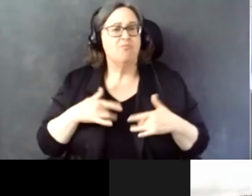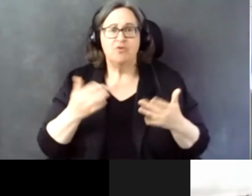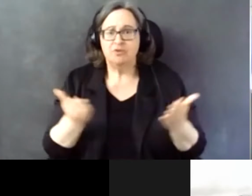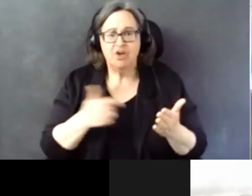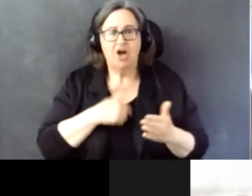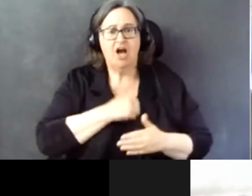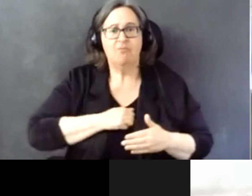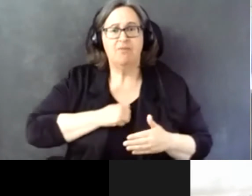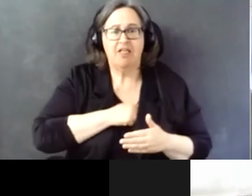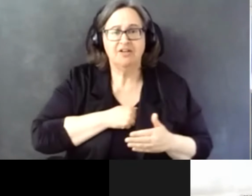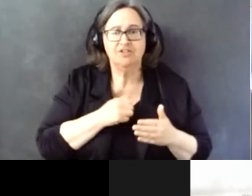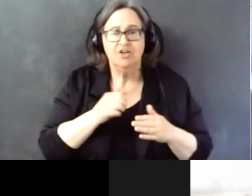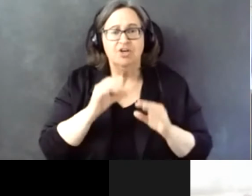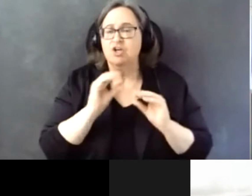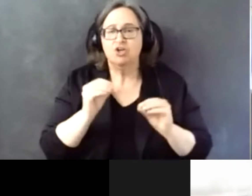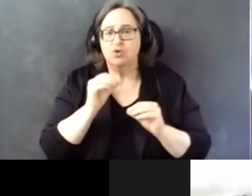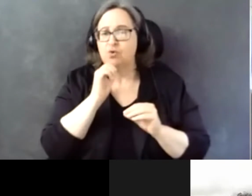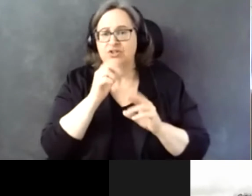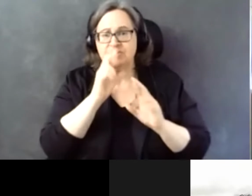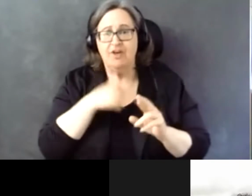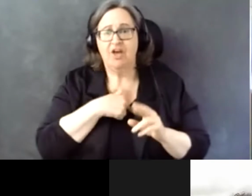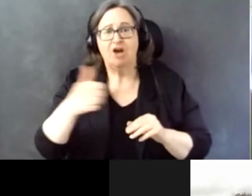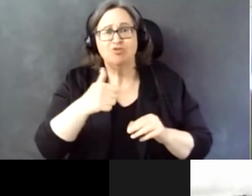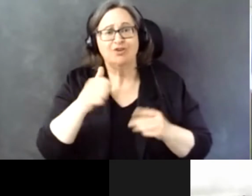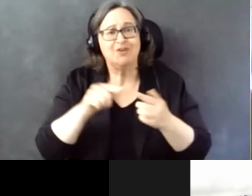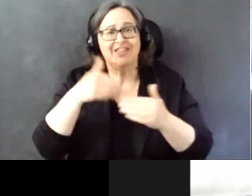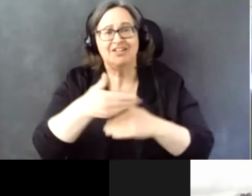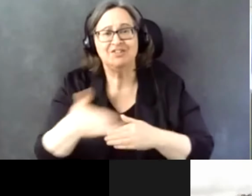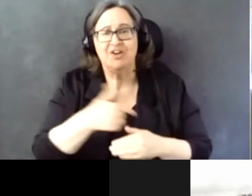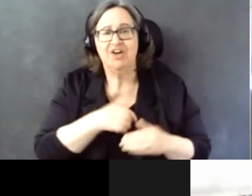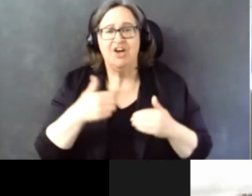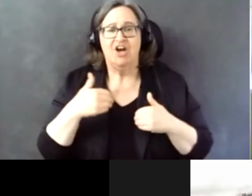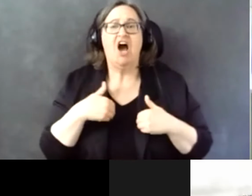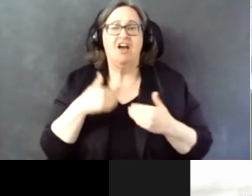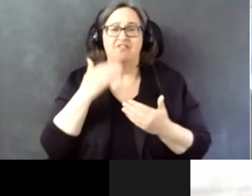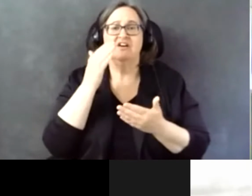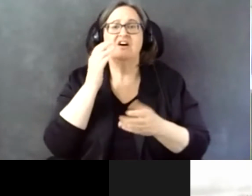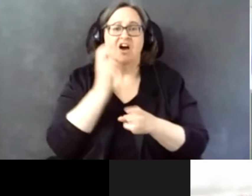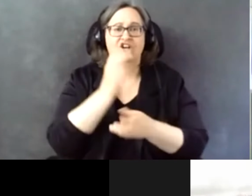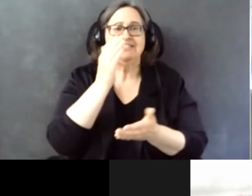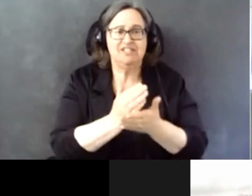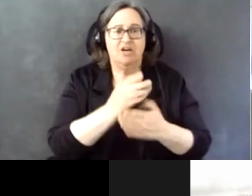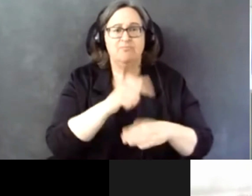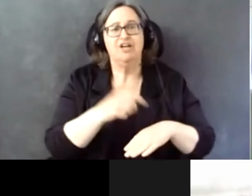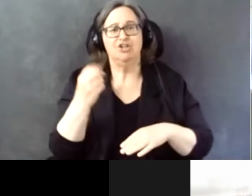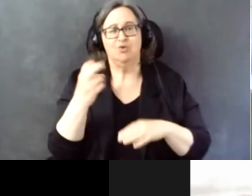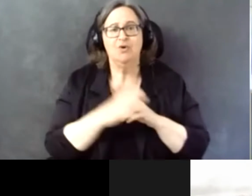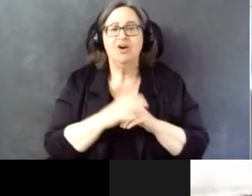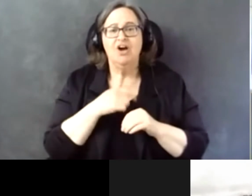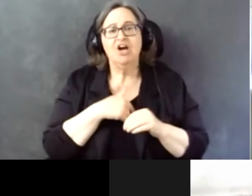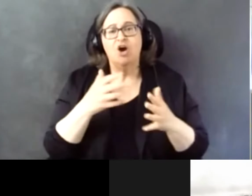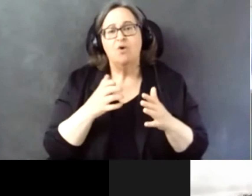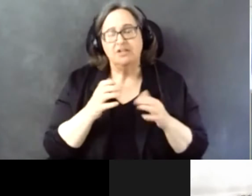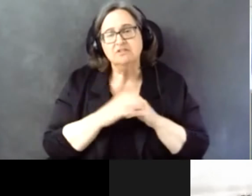in advance uh no disrespect i am in transit to the next thing and i have a hard stop at noon but i definitely wanted to um spend just